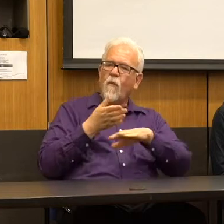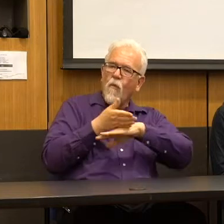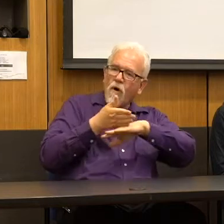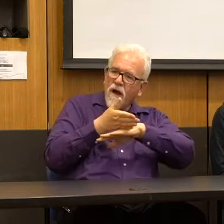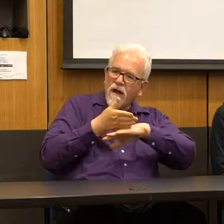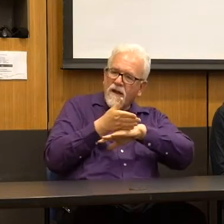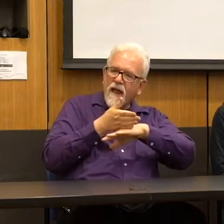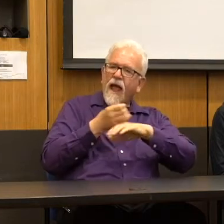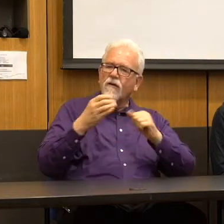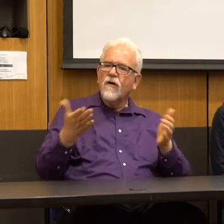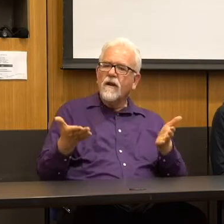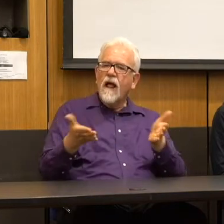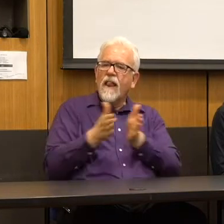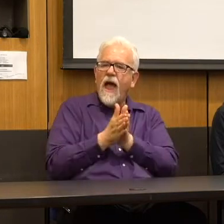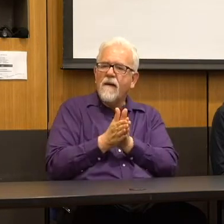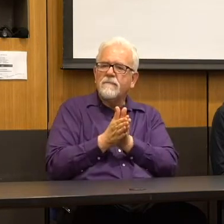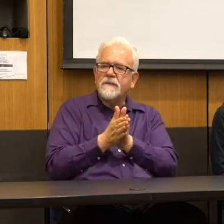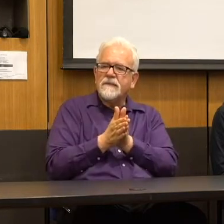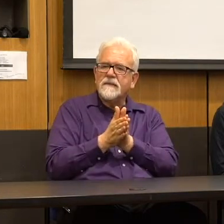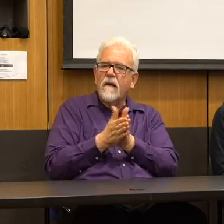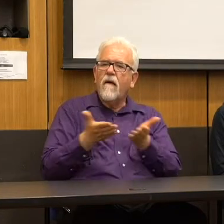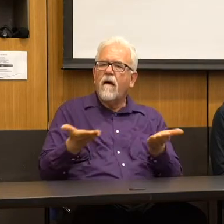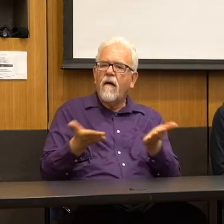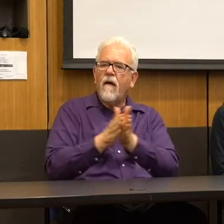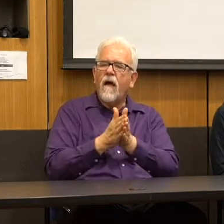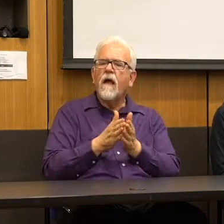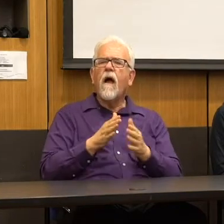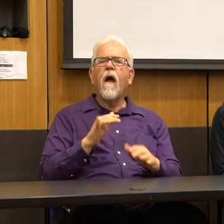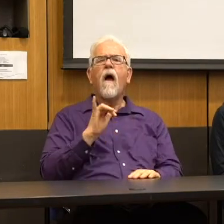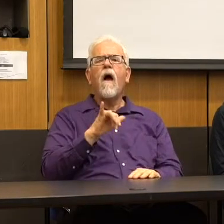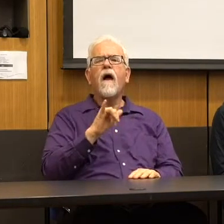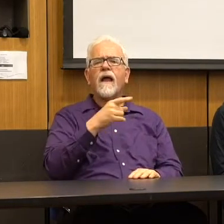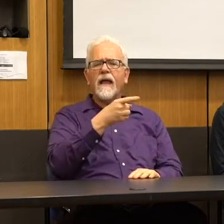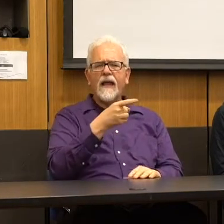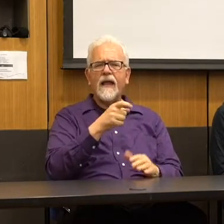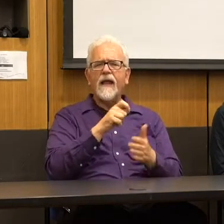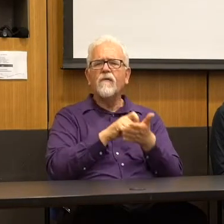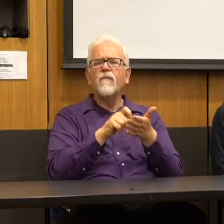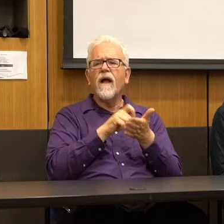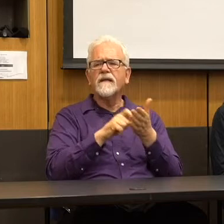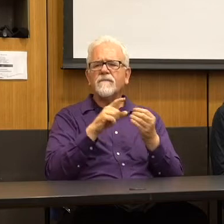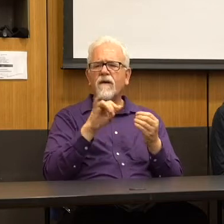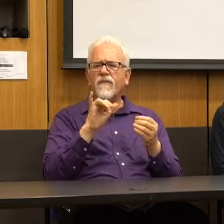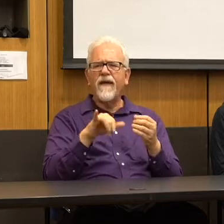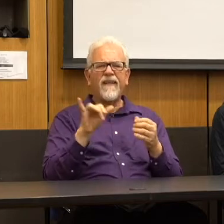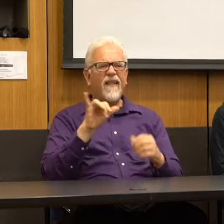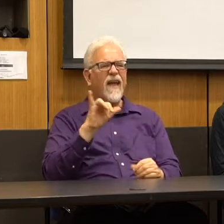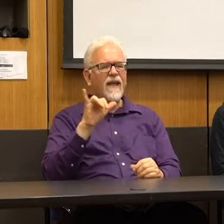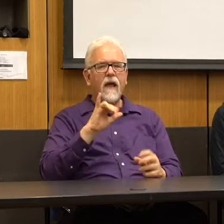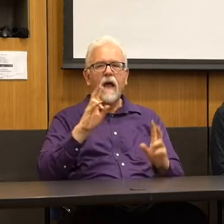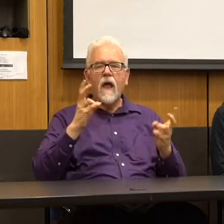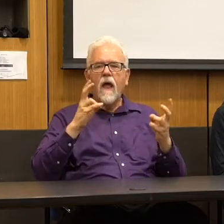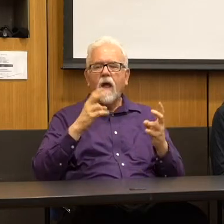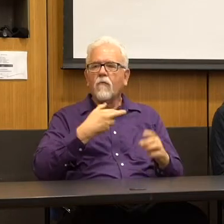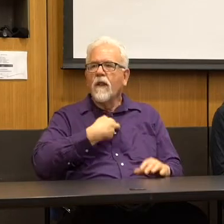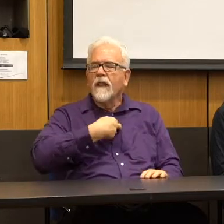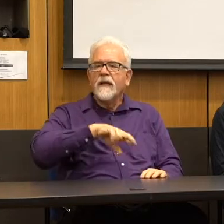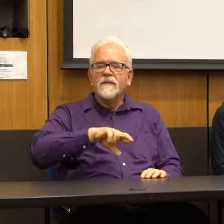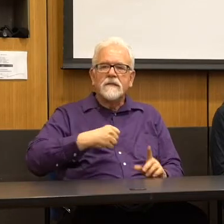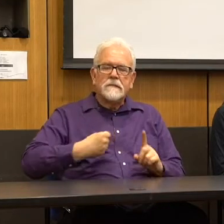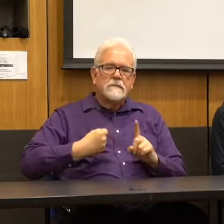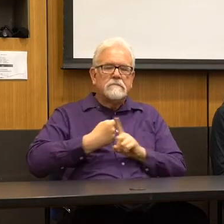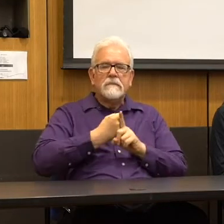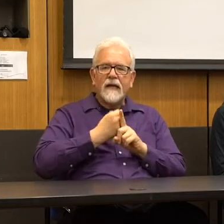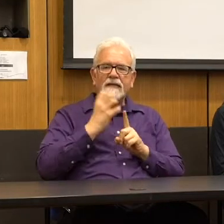was collapsible. So he said, and you know, he writes about this as if it was some kind of religious experience almost. So